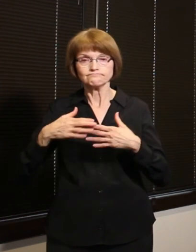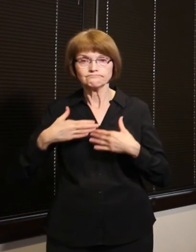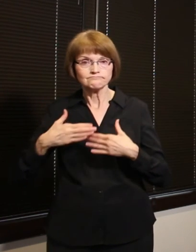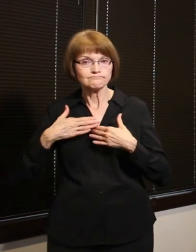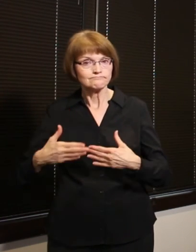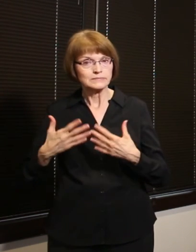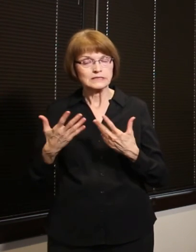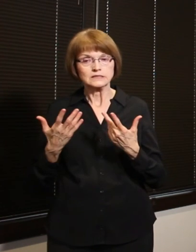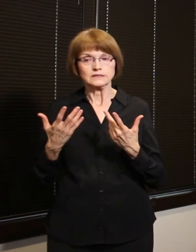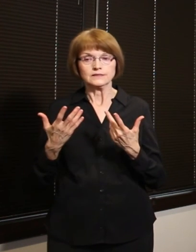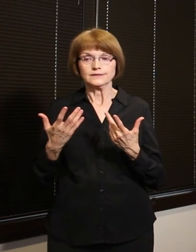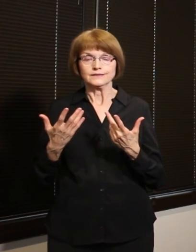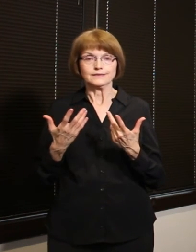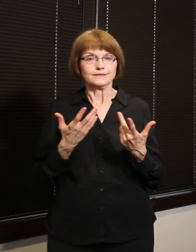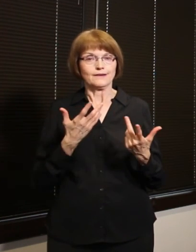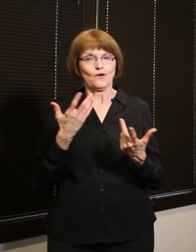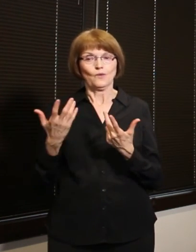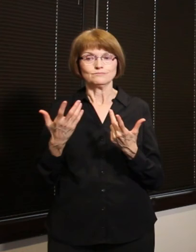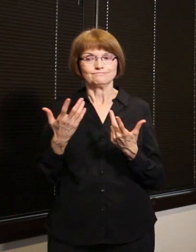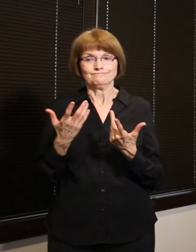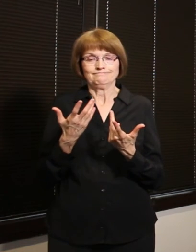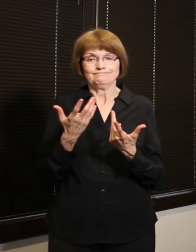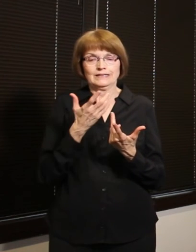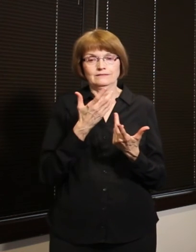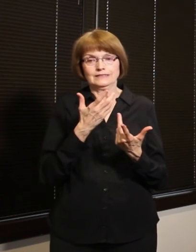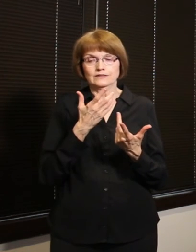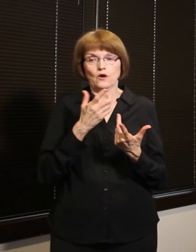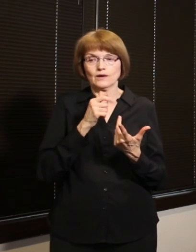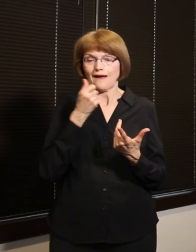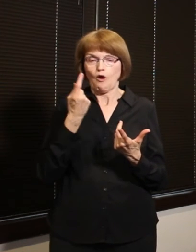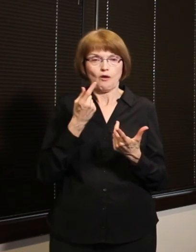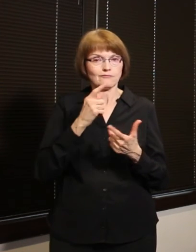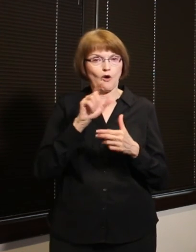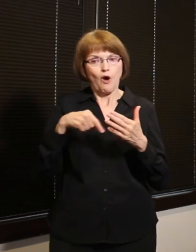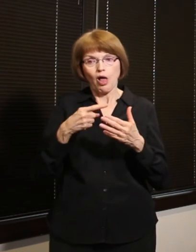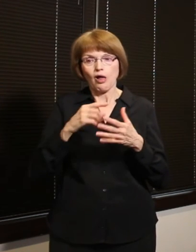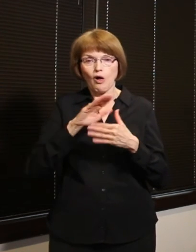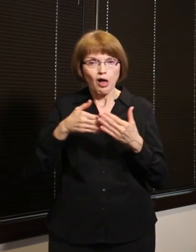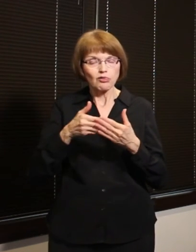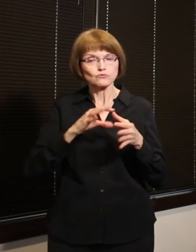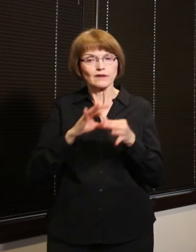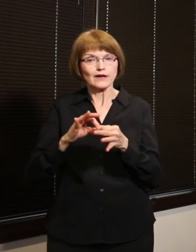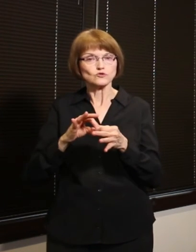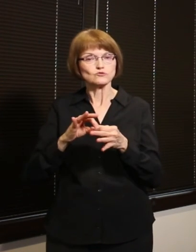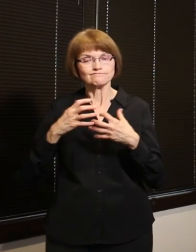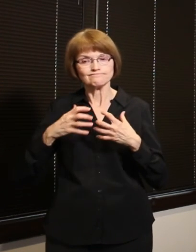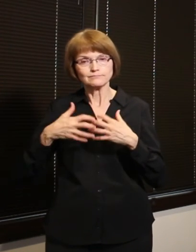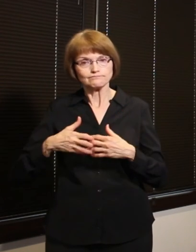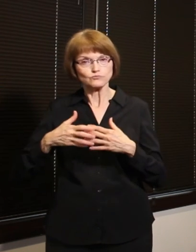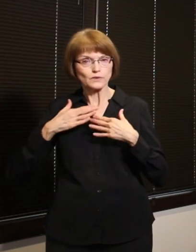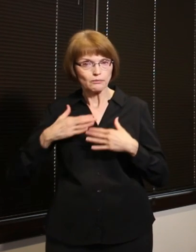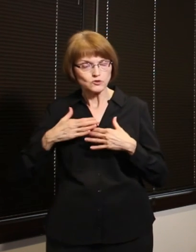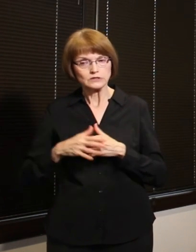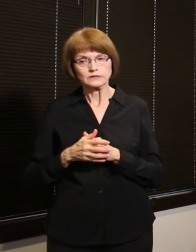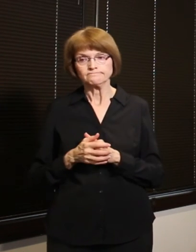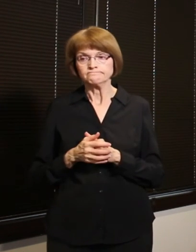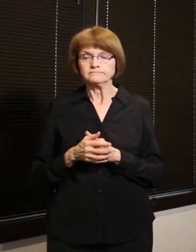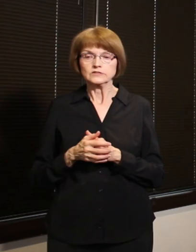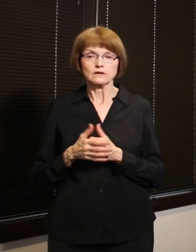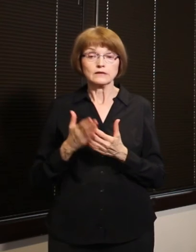or dies, and it's not just primarily dependent on the ventilator, including, people that have living wills and other sorts of things.